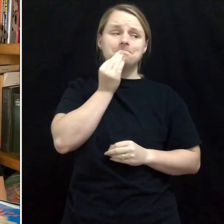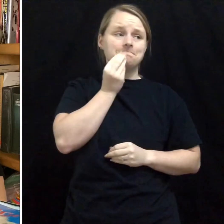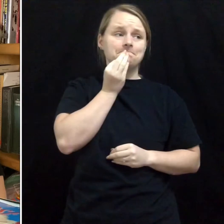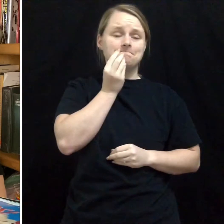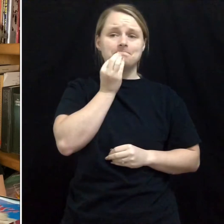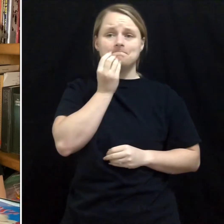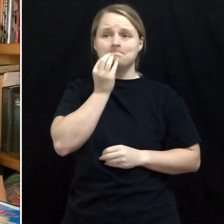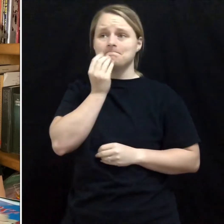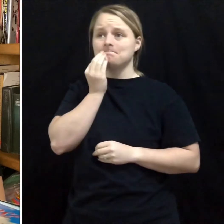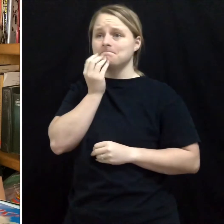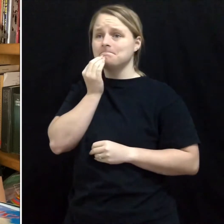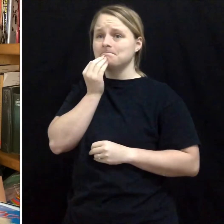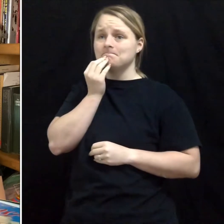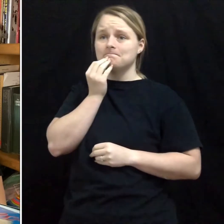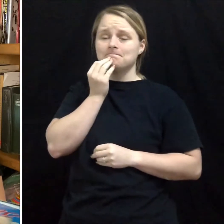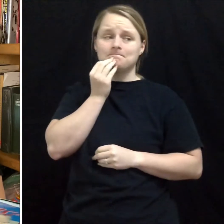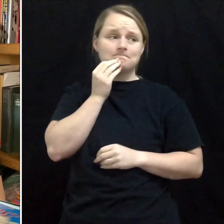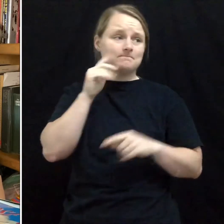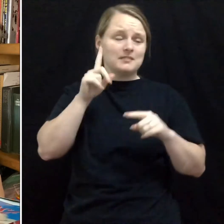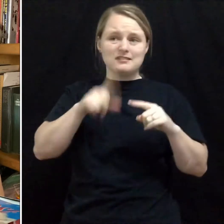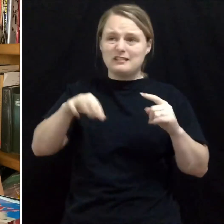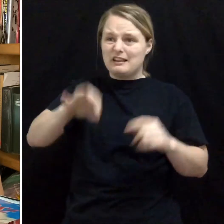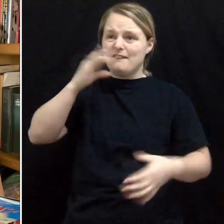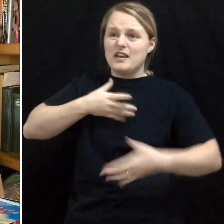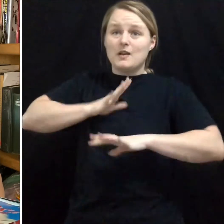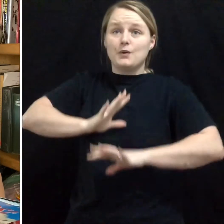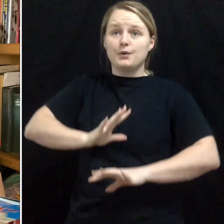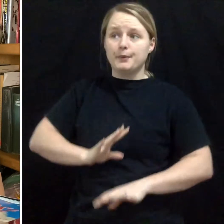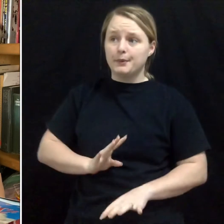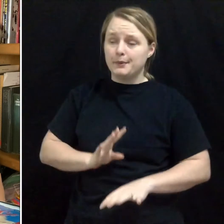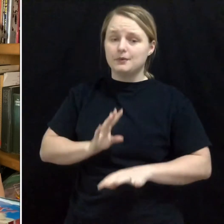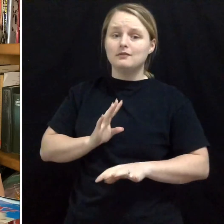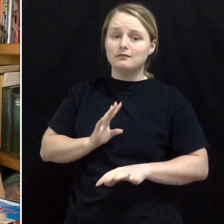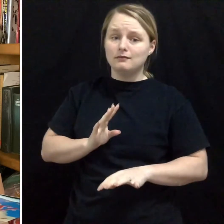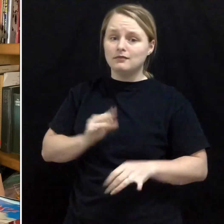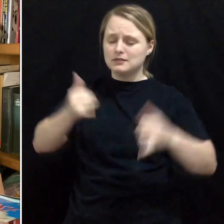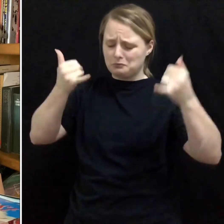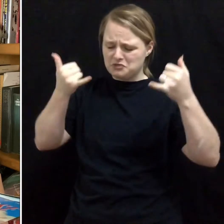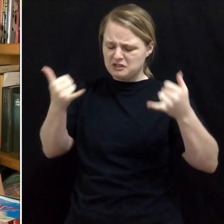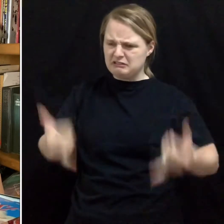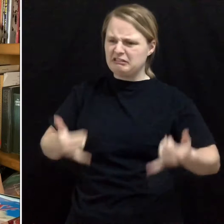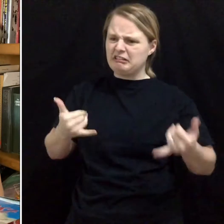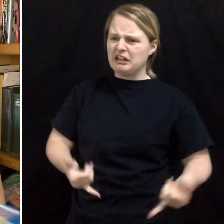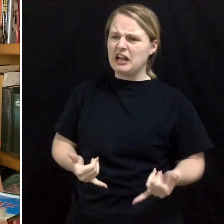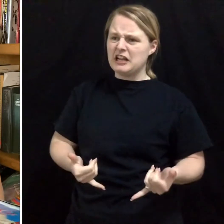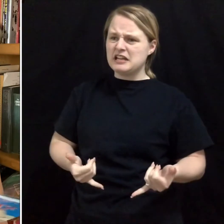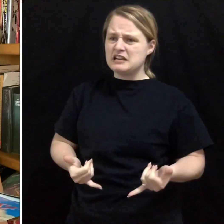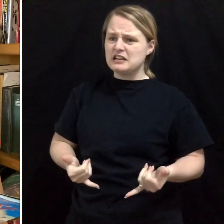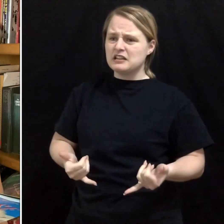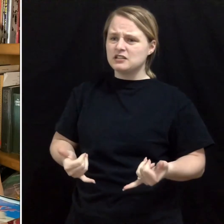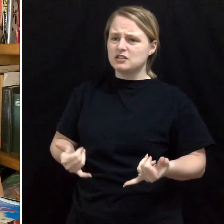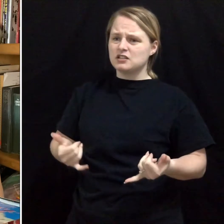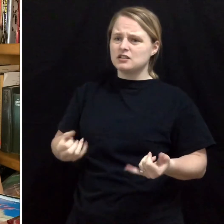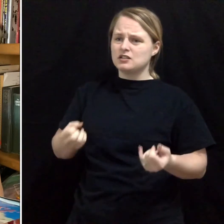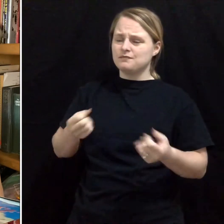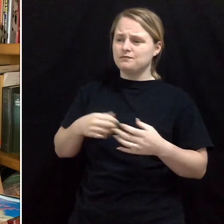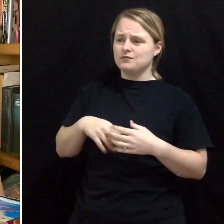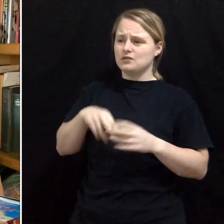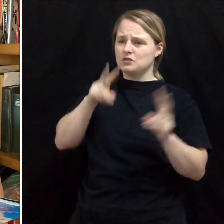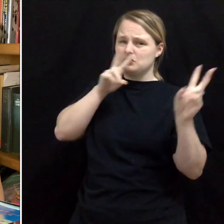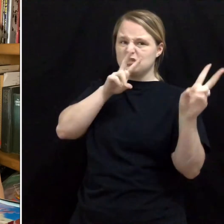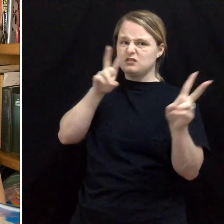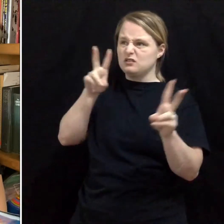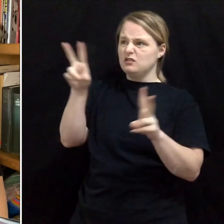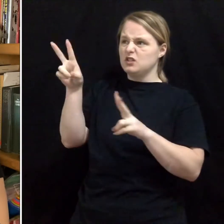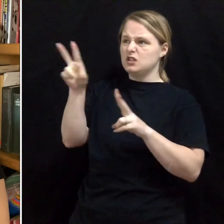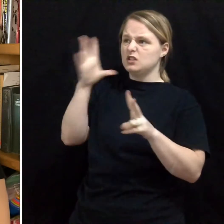heart. Her contemplations brought her a little relief as she witnessed the merciless, cataclysmic efforts of